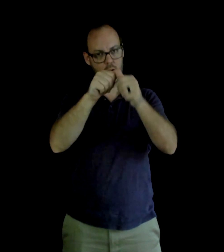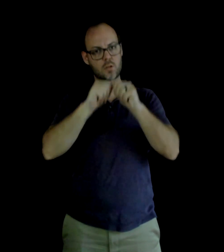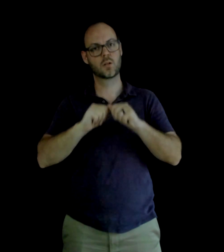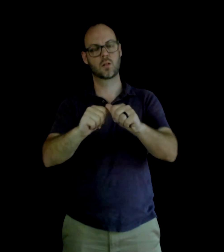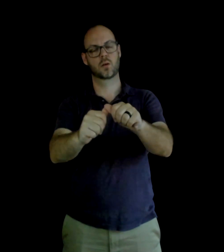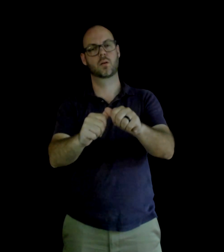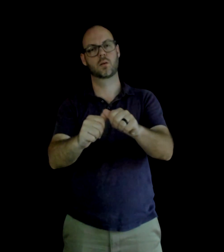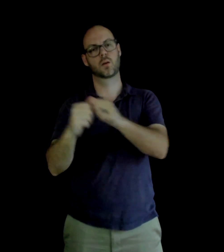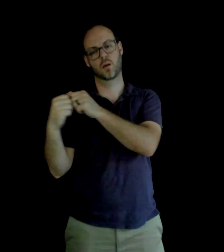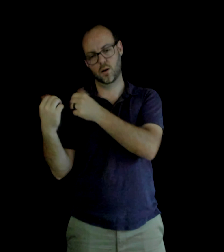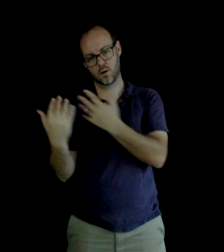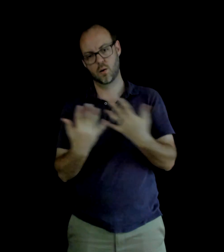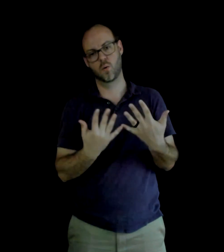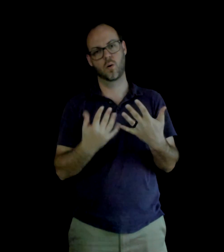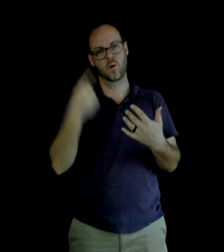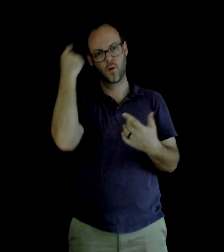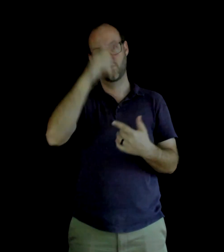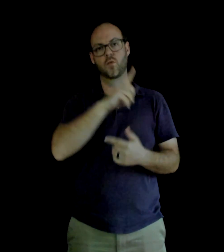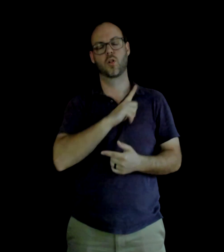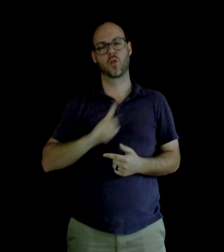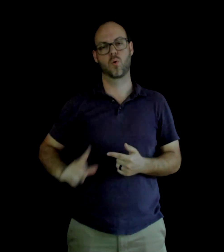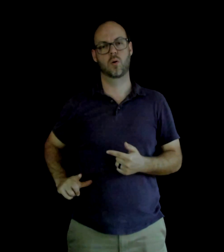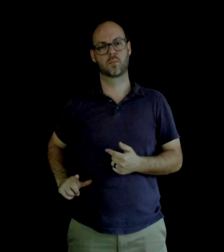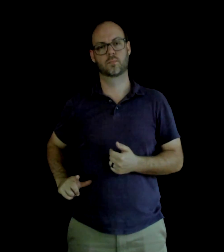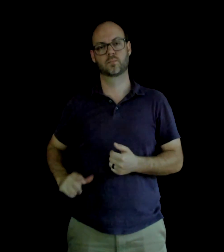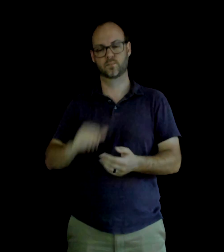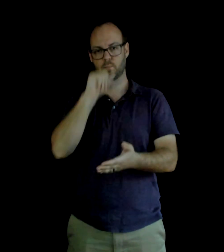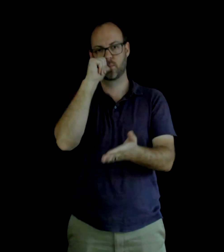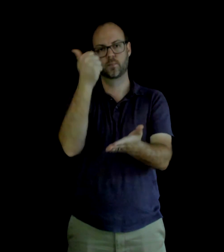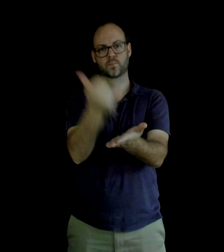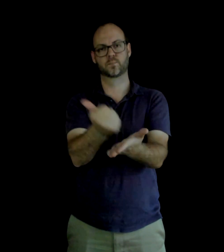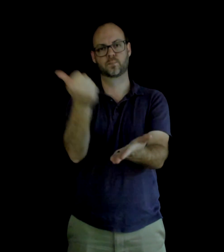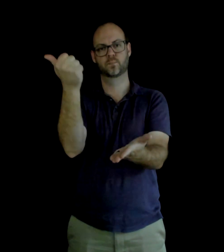can patiently endure and wait for the Lord. Amen.